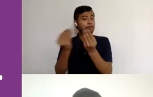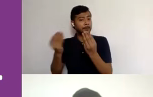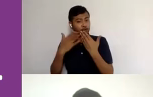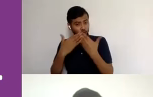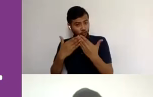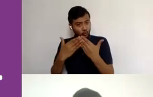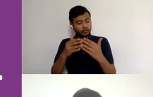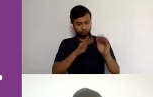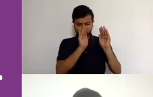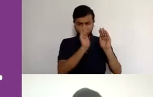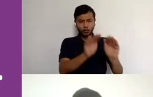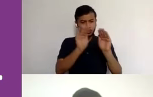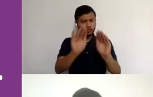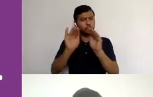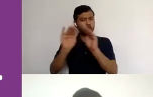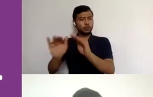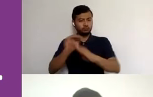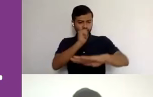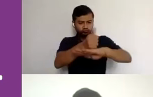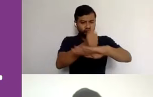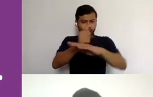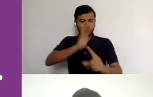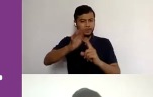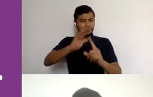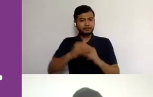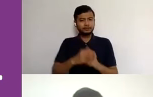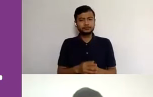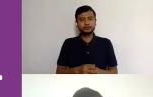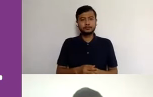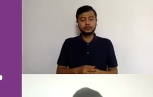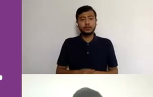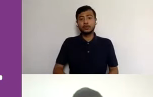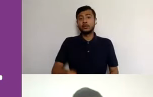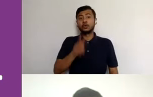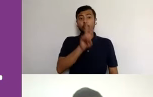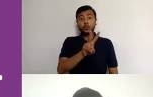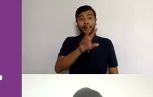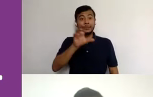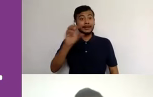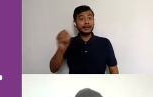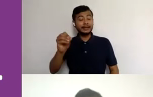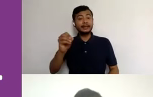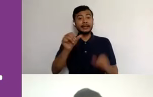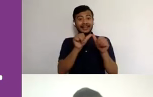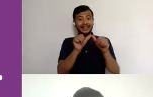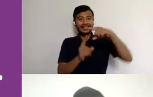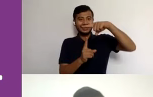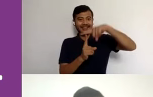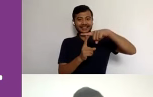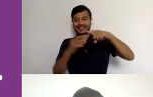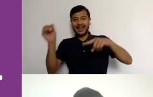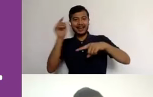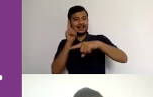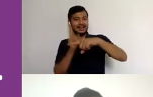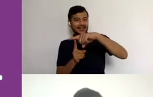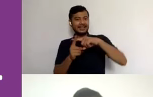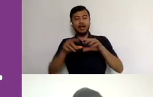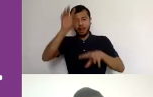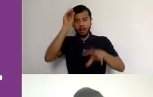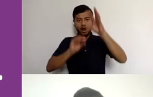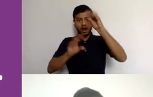really proud of is that we're launching 20 AT&T connected learning centers in 2021 and